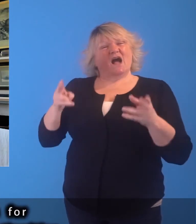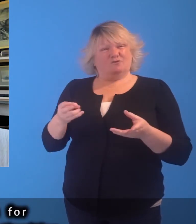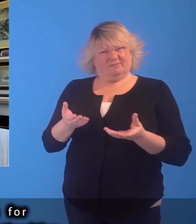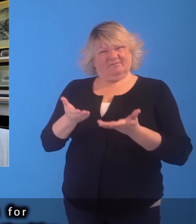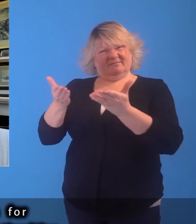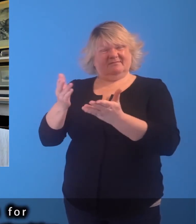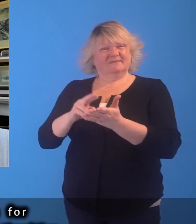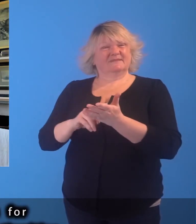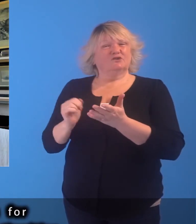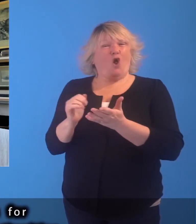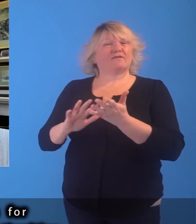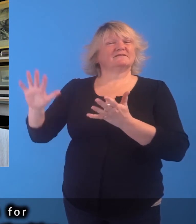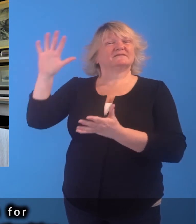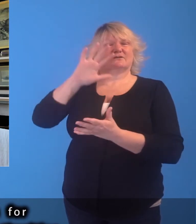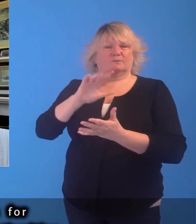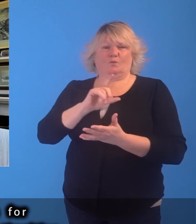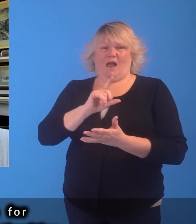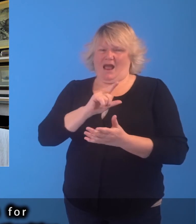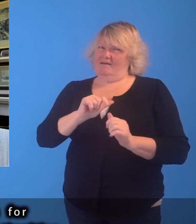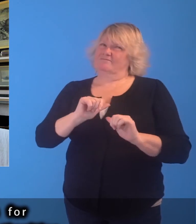chair.